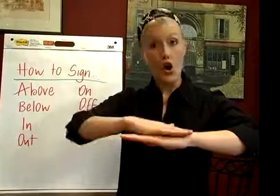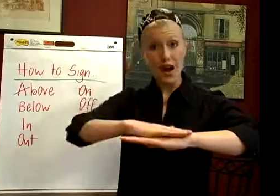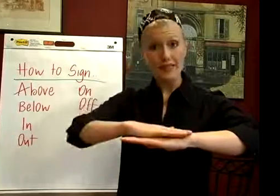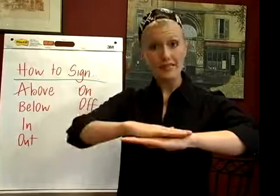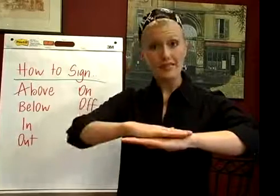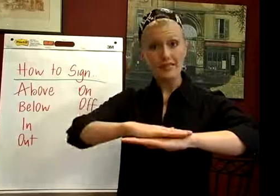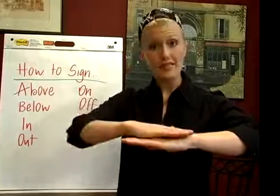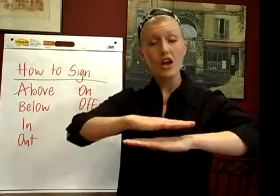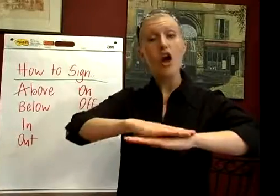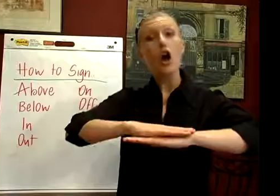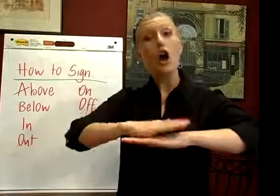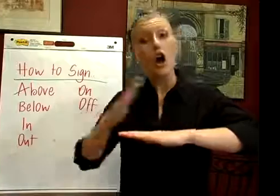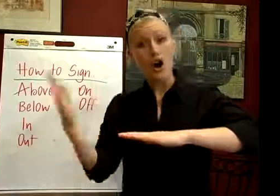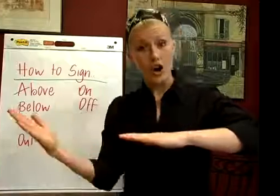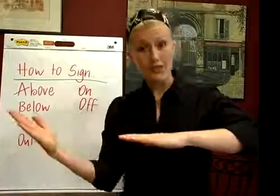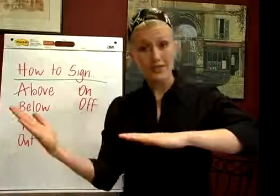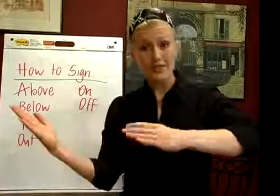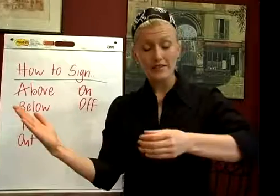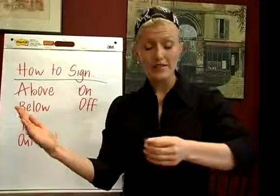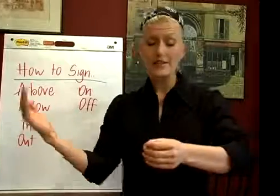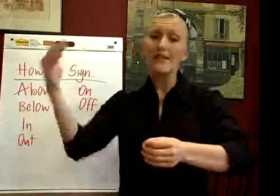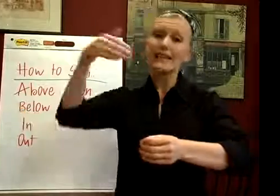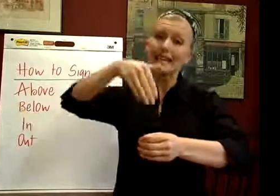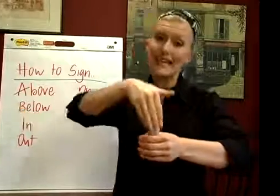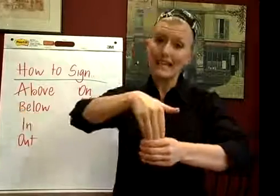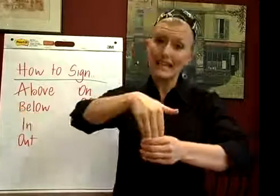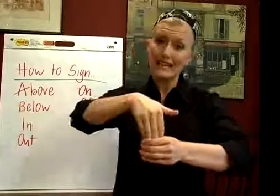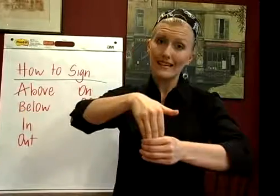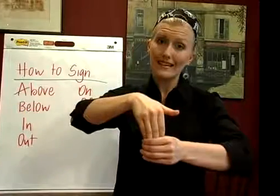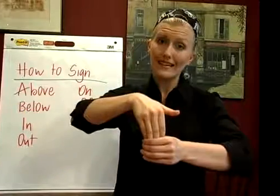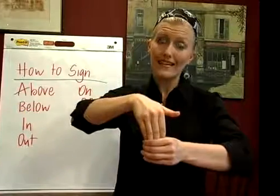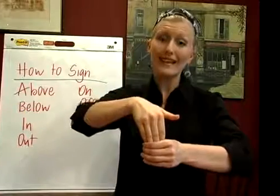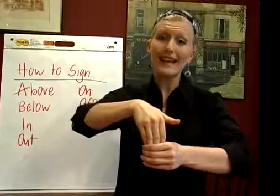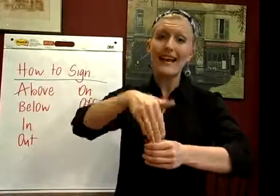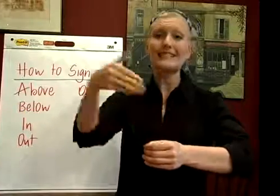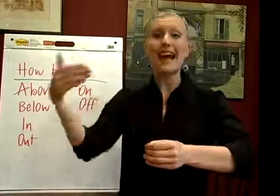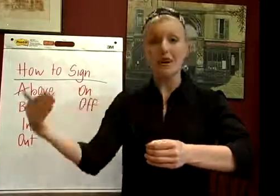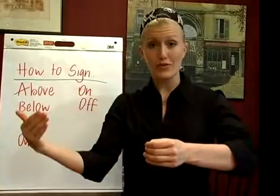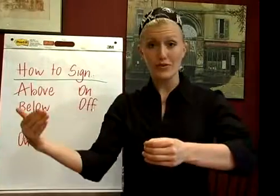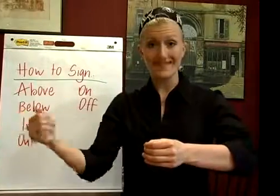on, off, in, and out.